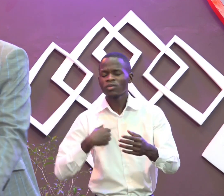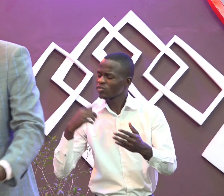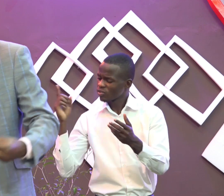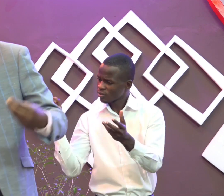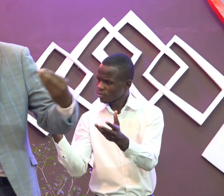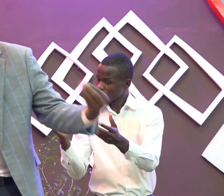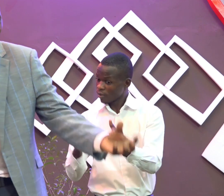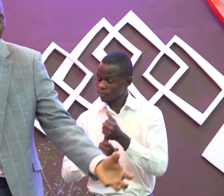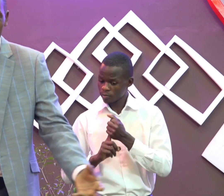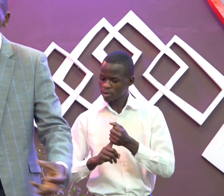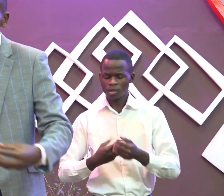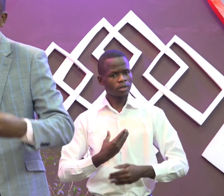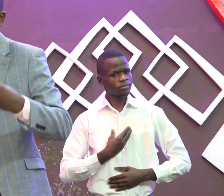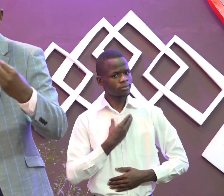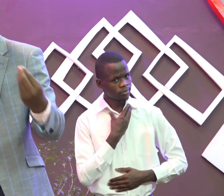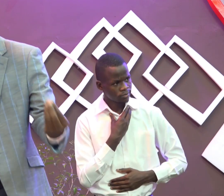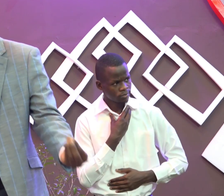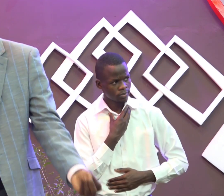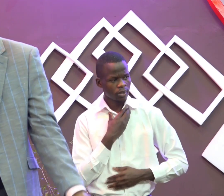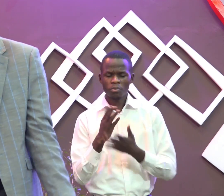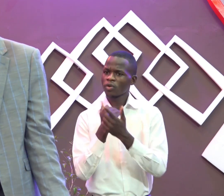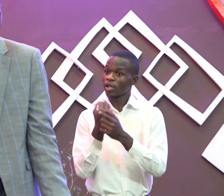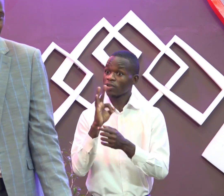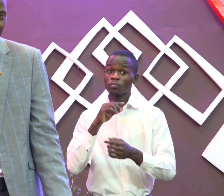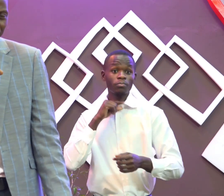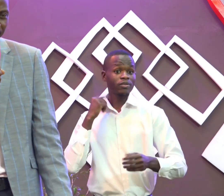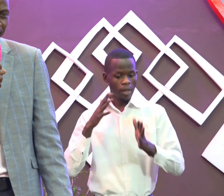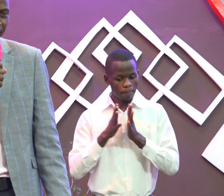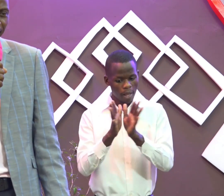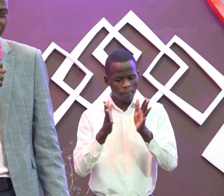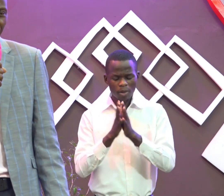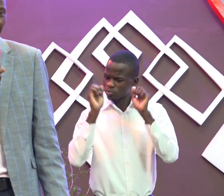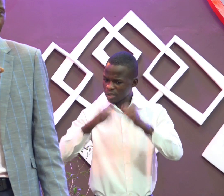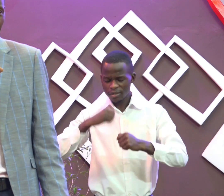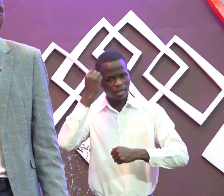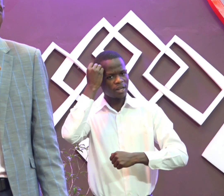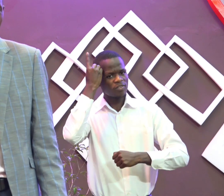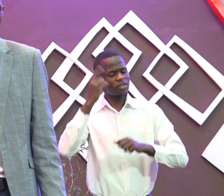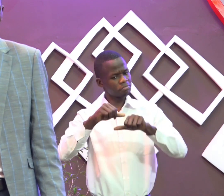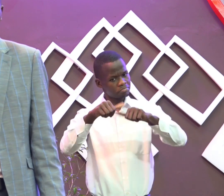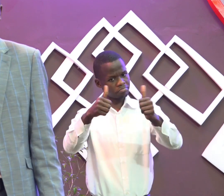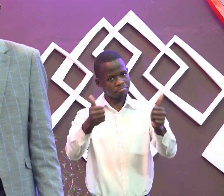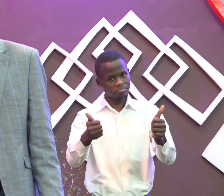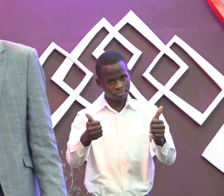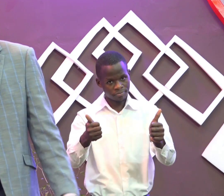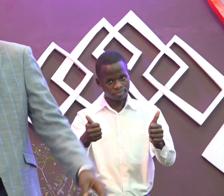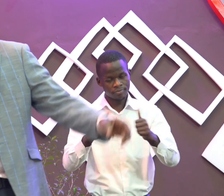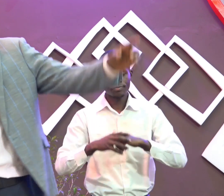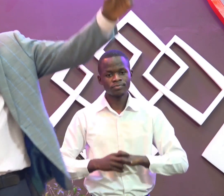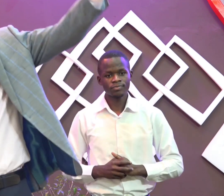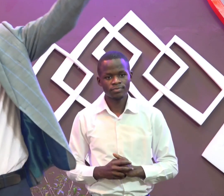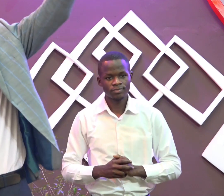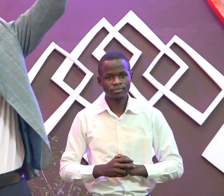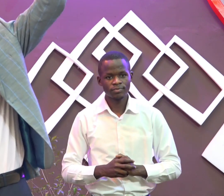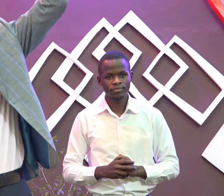omugenyi egango omusumba bwakinyonyola kirabika. You can sit down and ask what did you use the